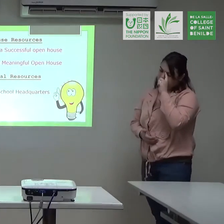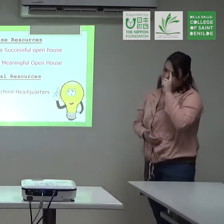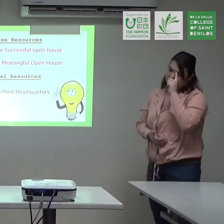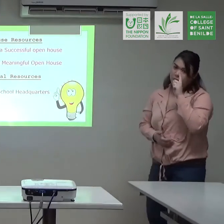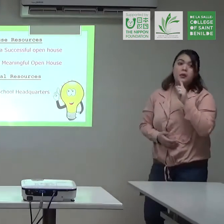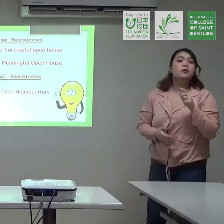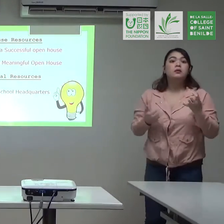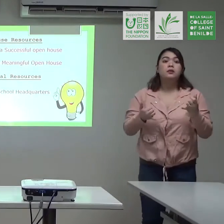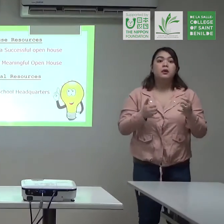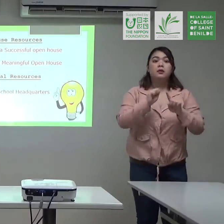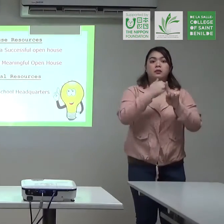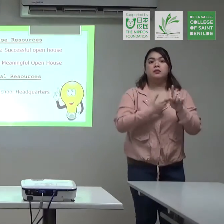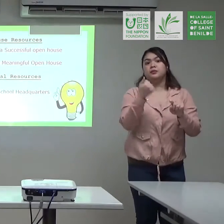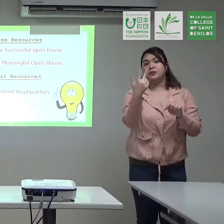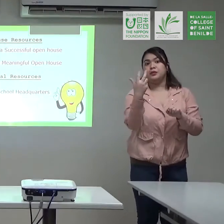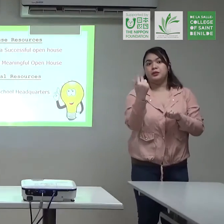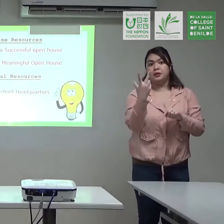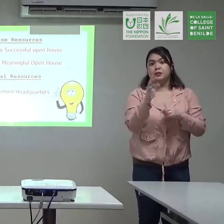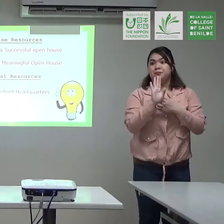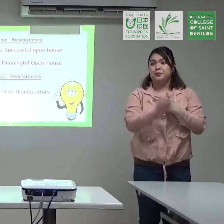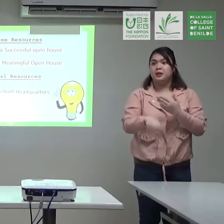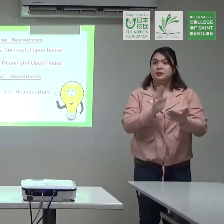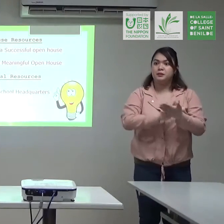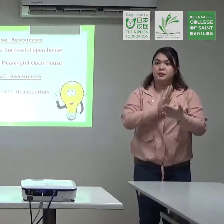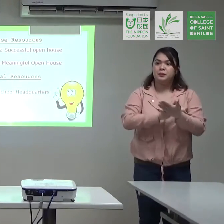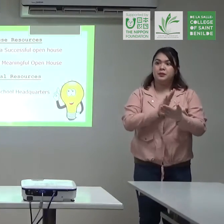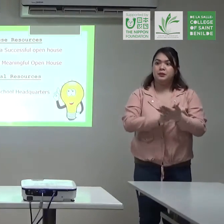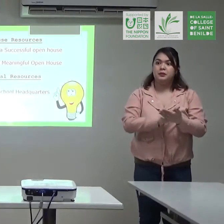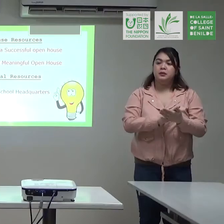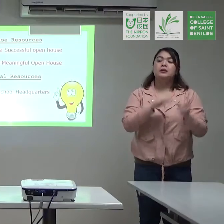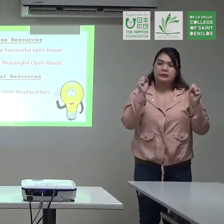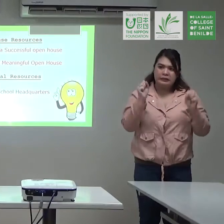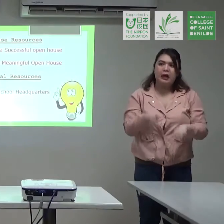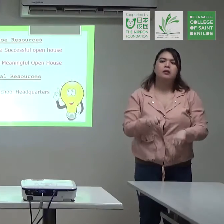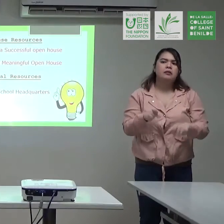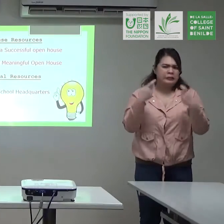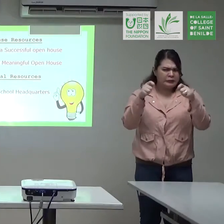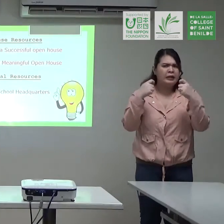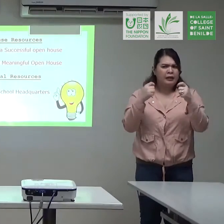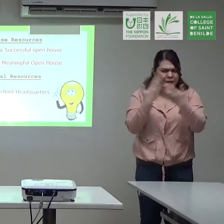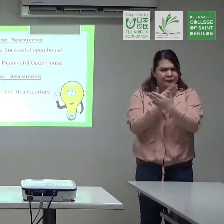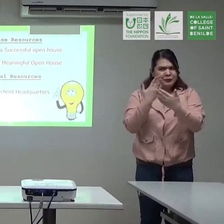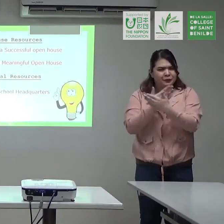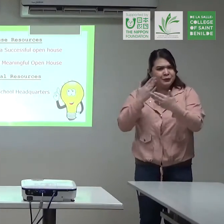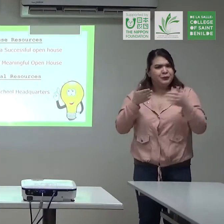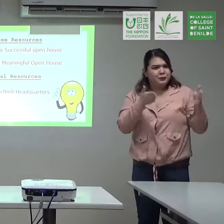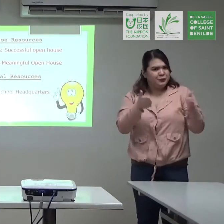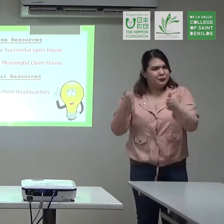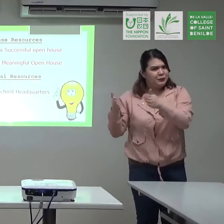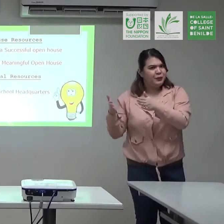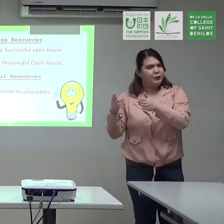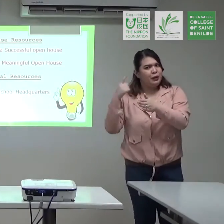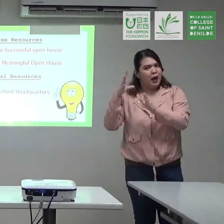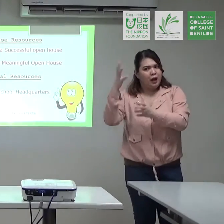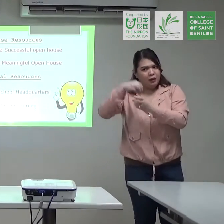August 13, they'll be back to your school. You can come up with better strategies with the parents.